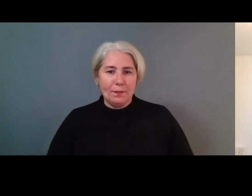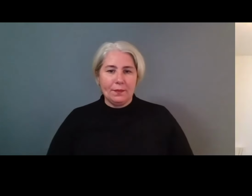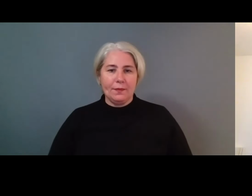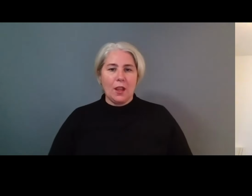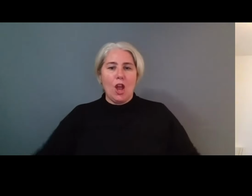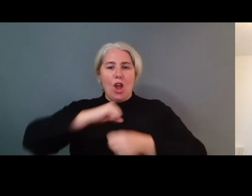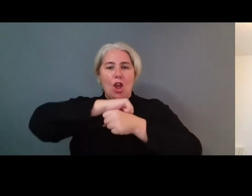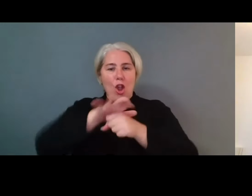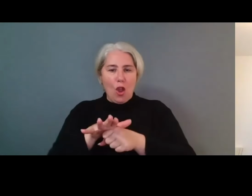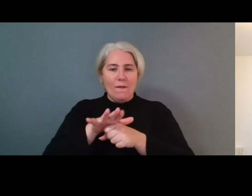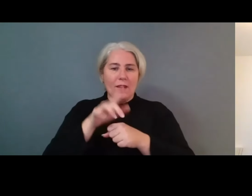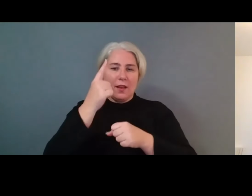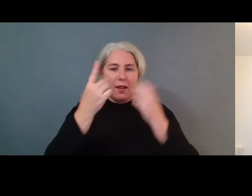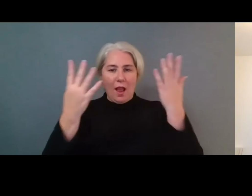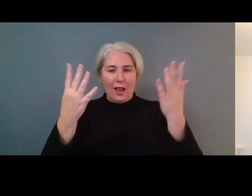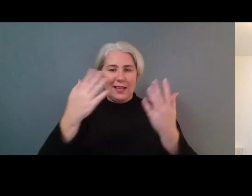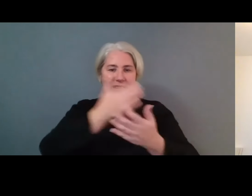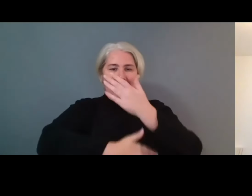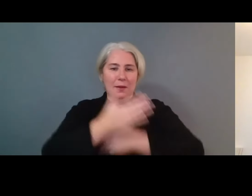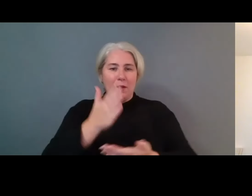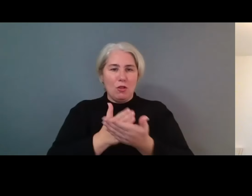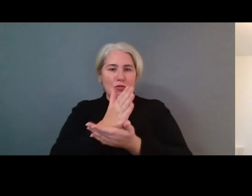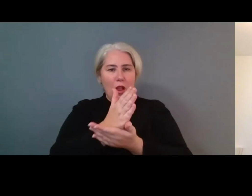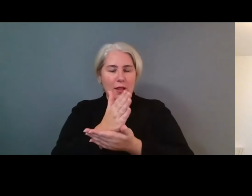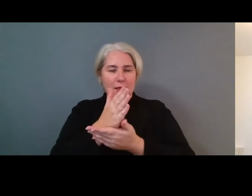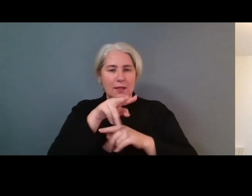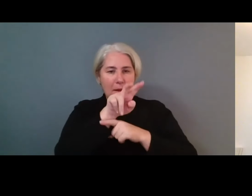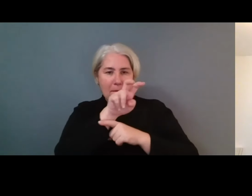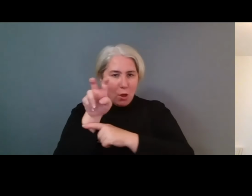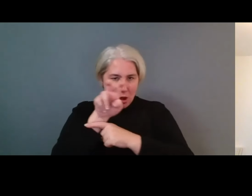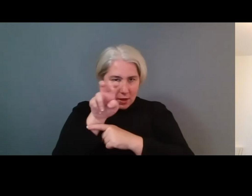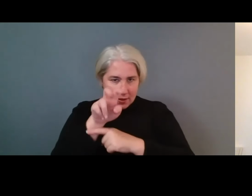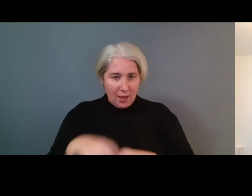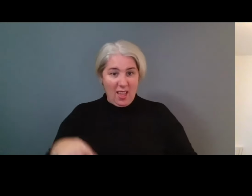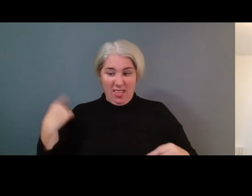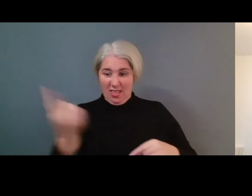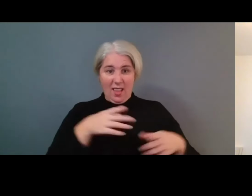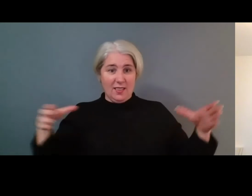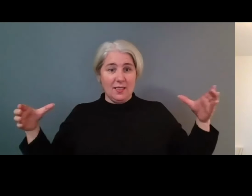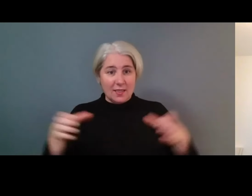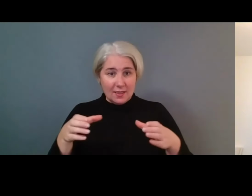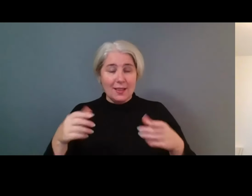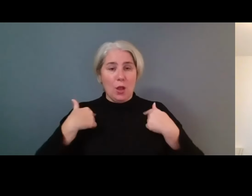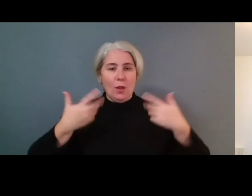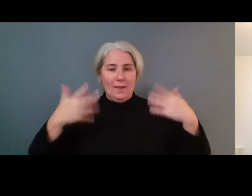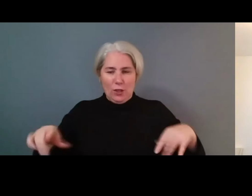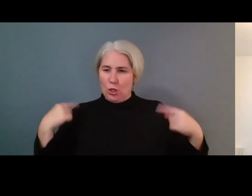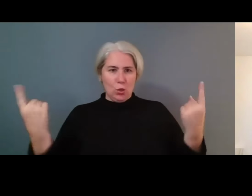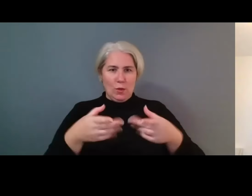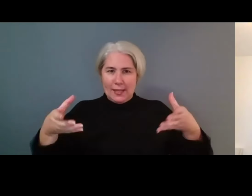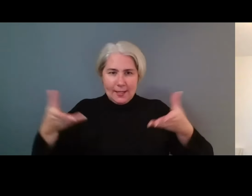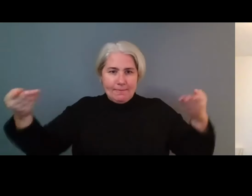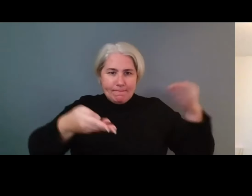And we launched a study, a survey that was which had the aim